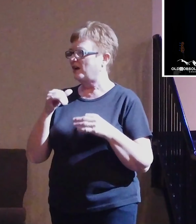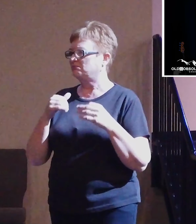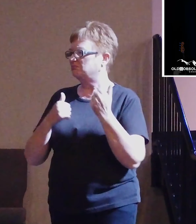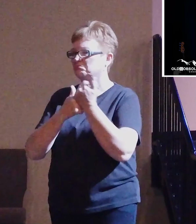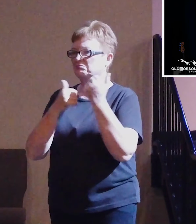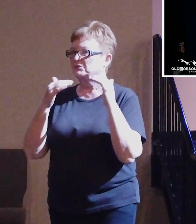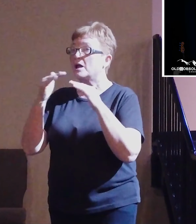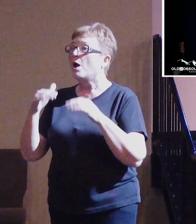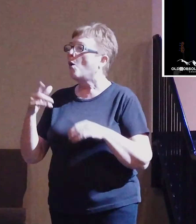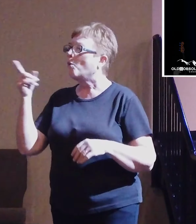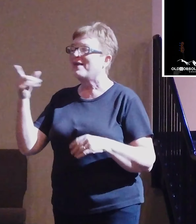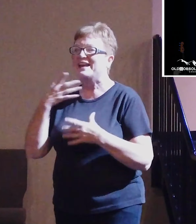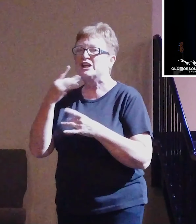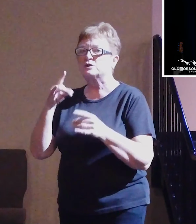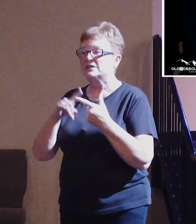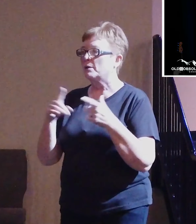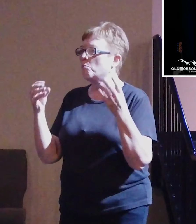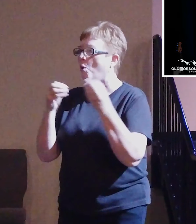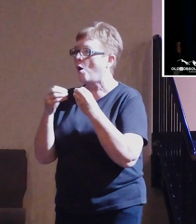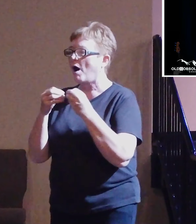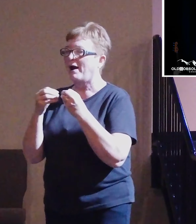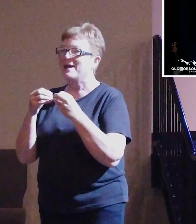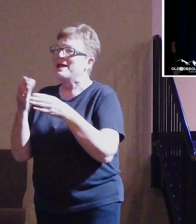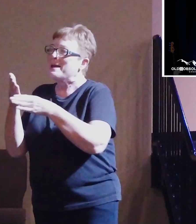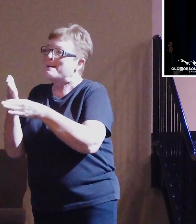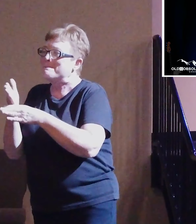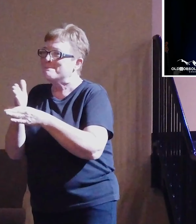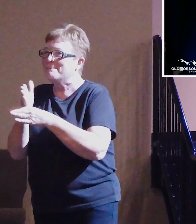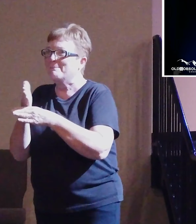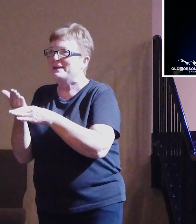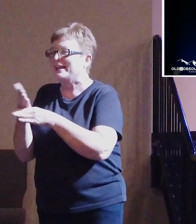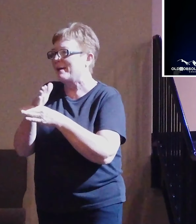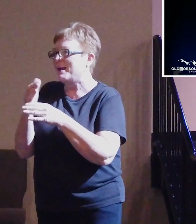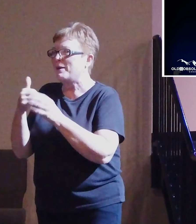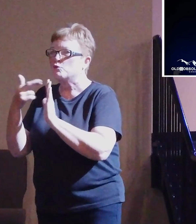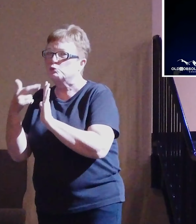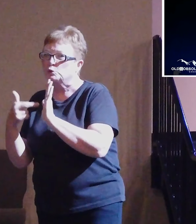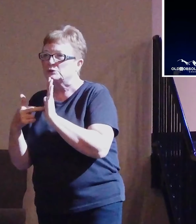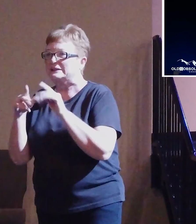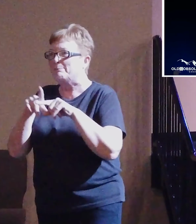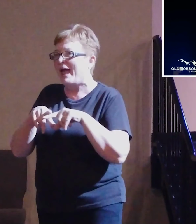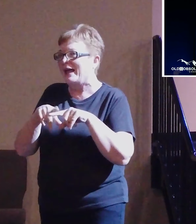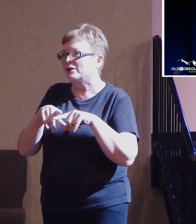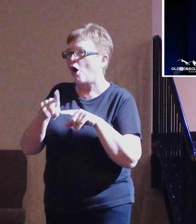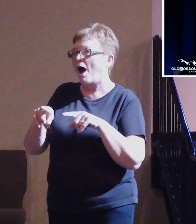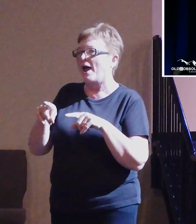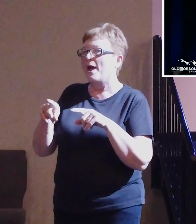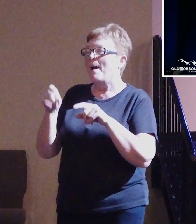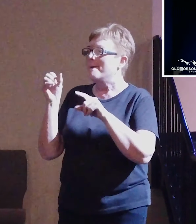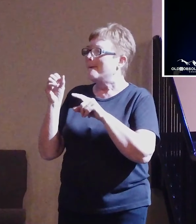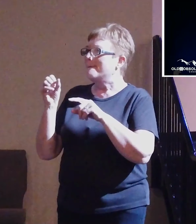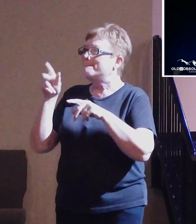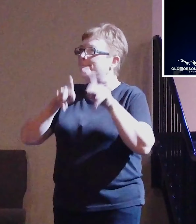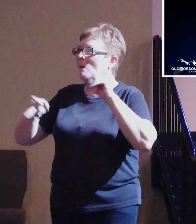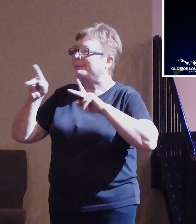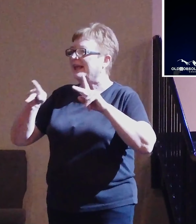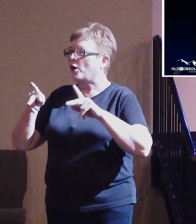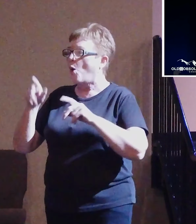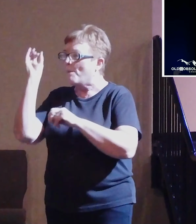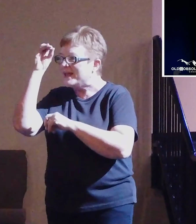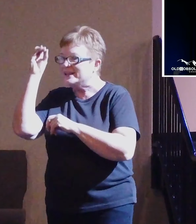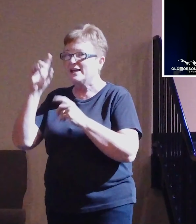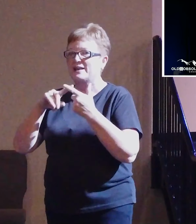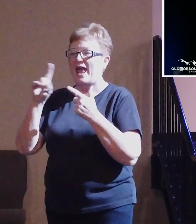are interested more in mediation. They are making rulings based upon public opinion and political